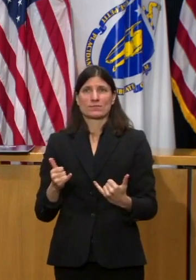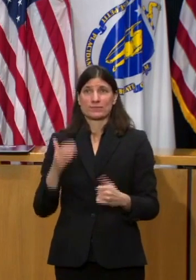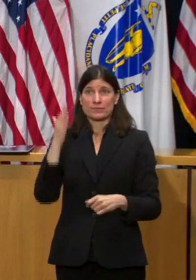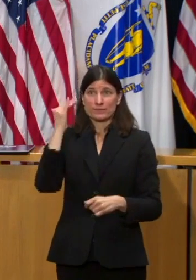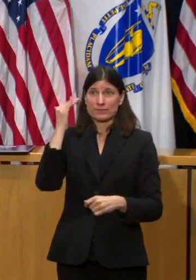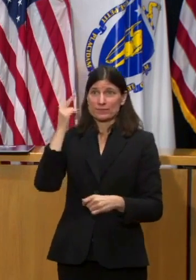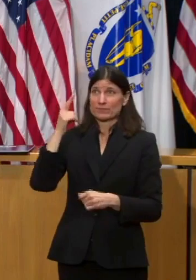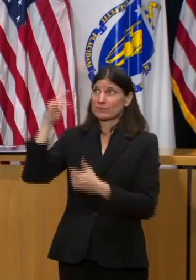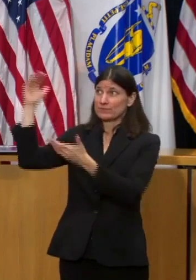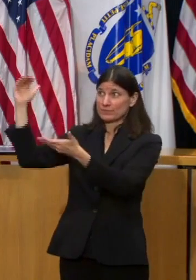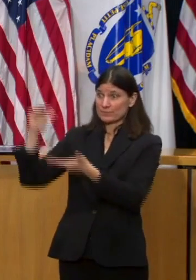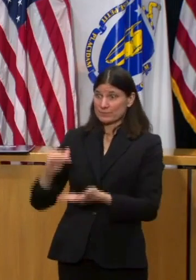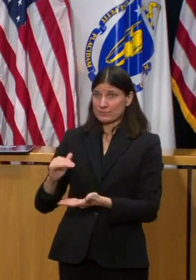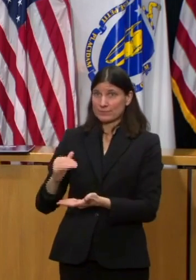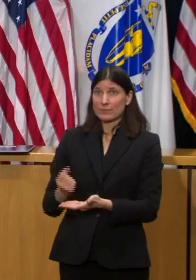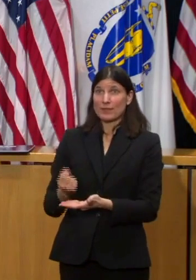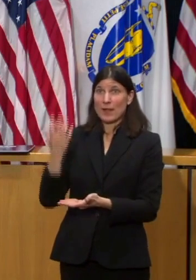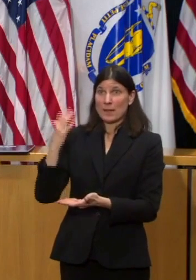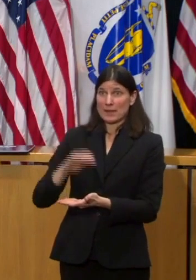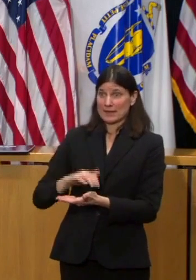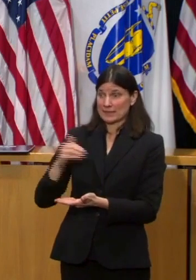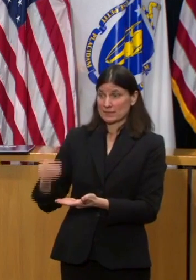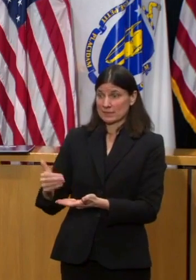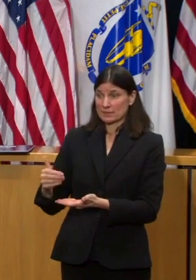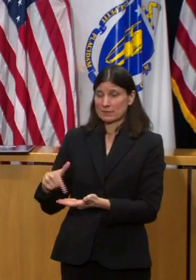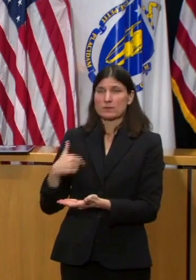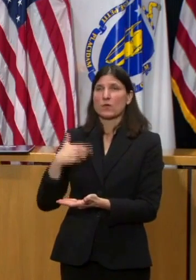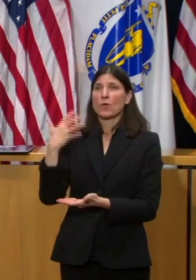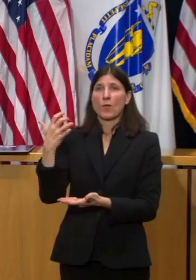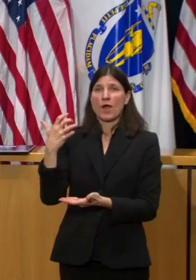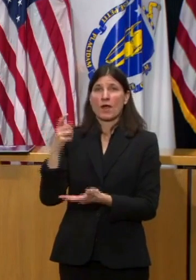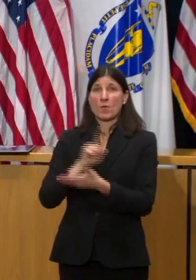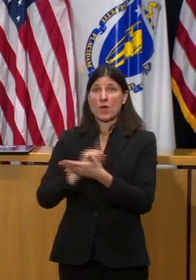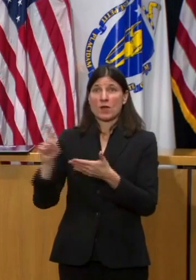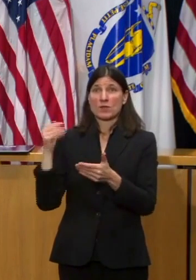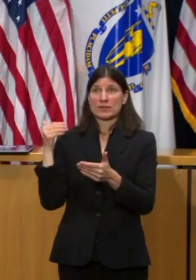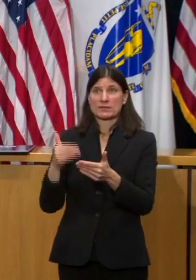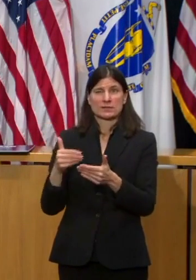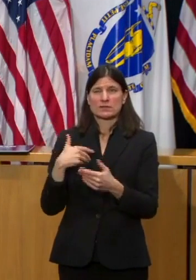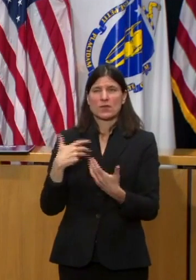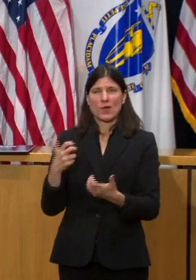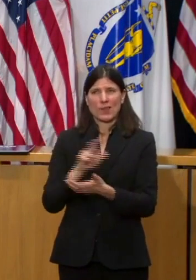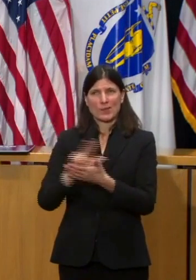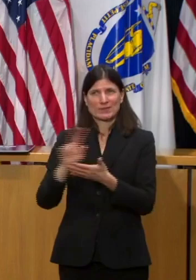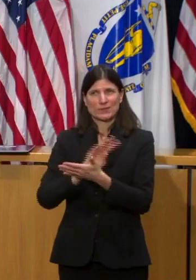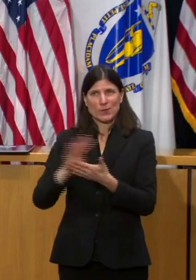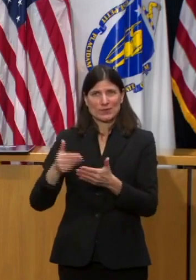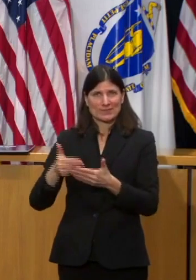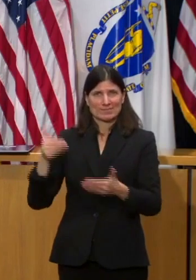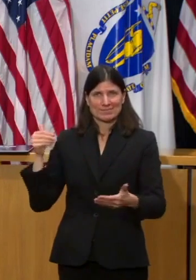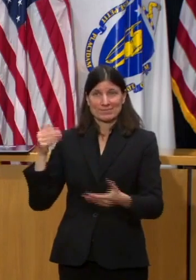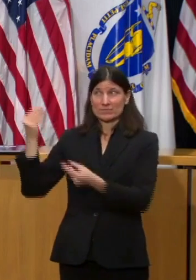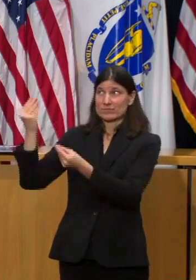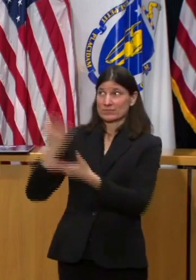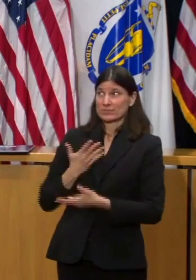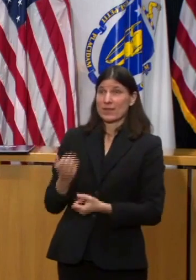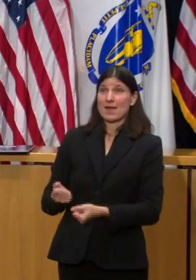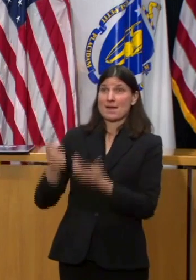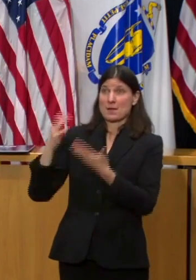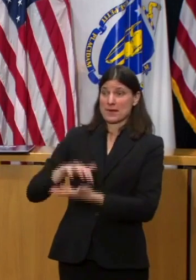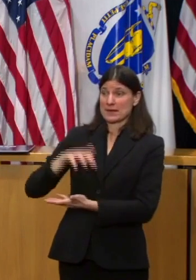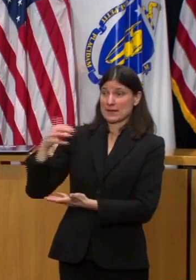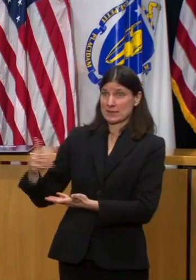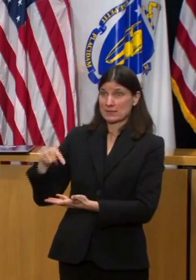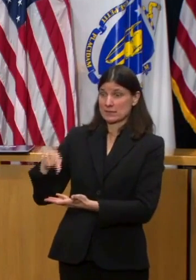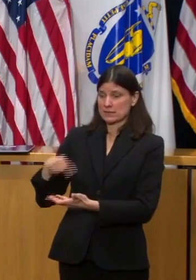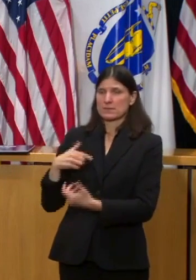3 or 4 weeks of solid, committed visibility into what's coming. Because if we could do that,